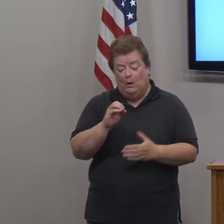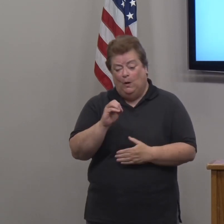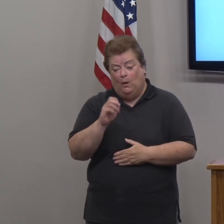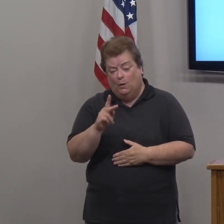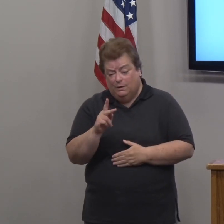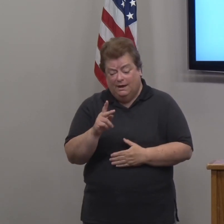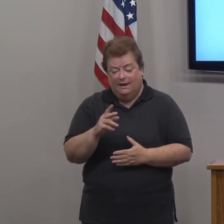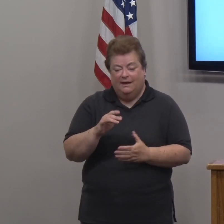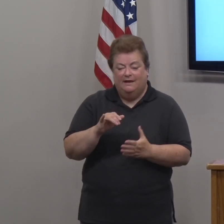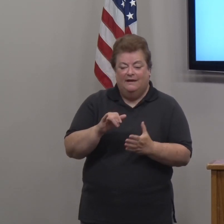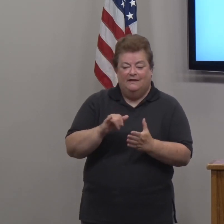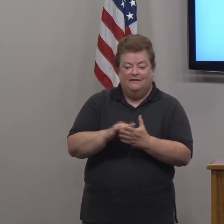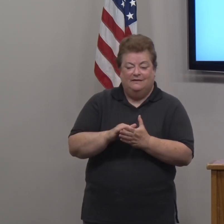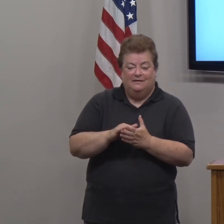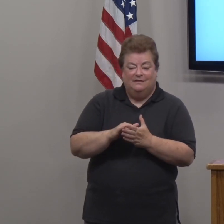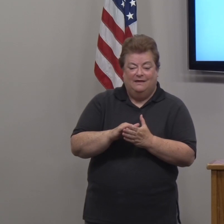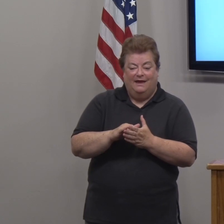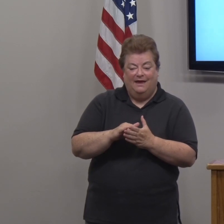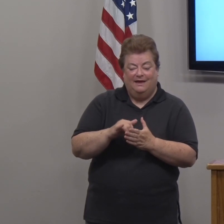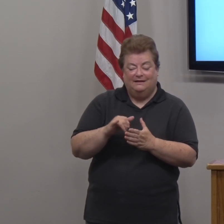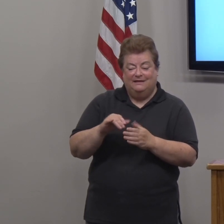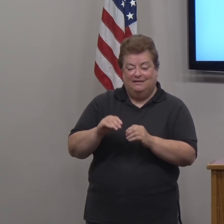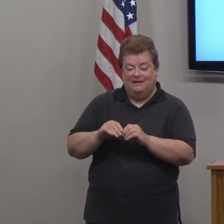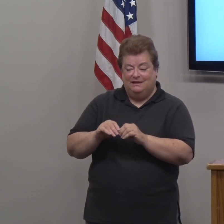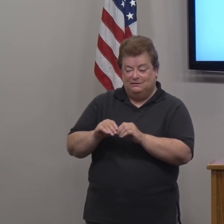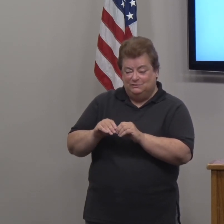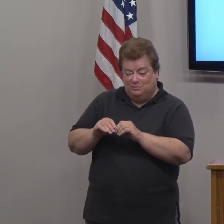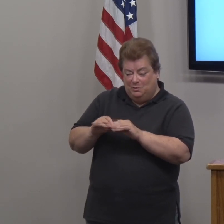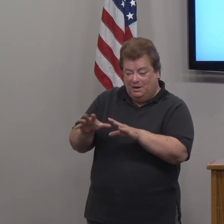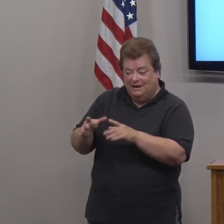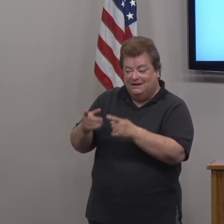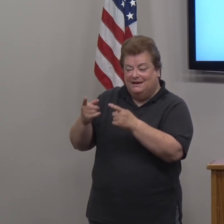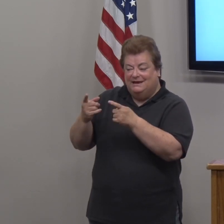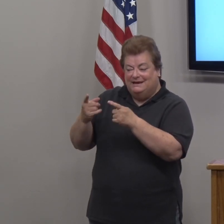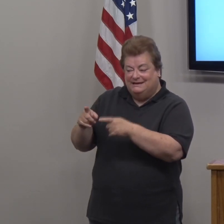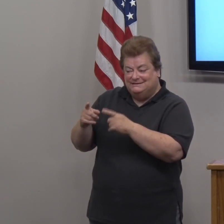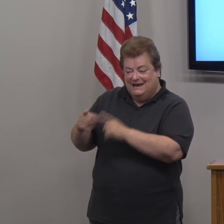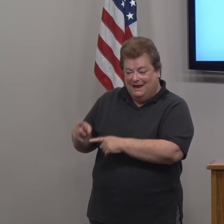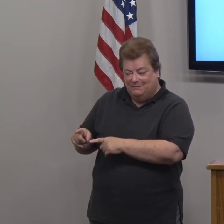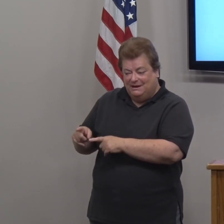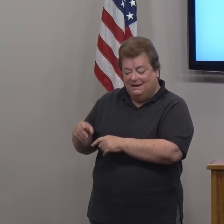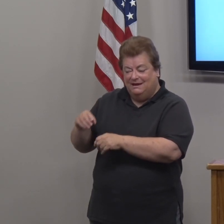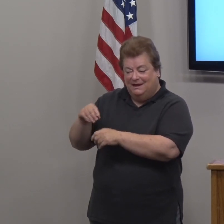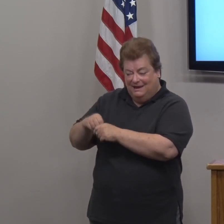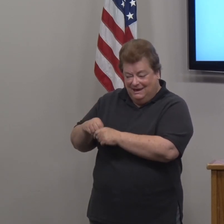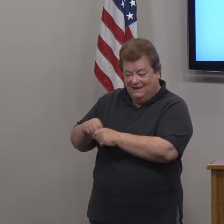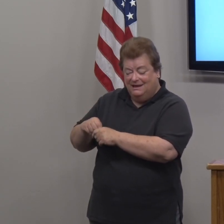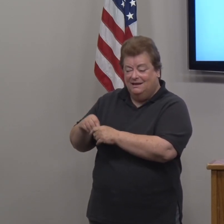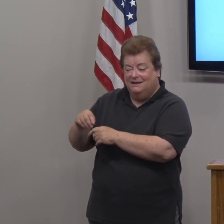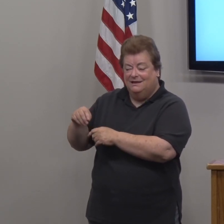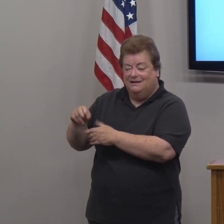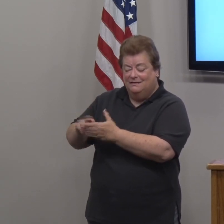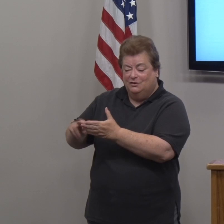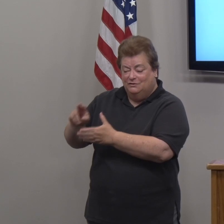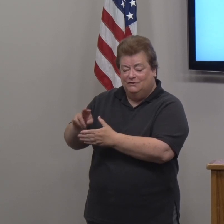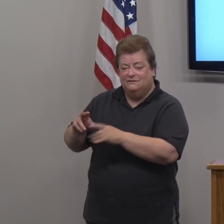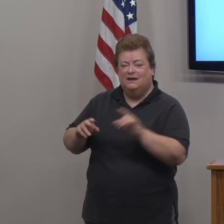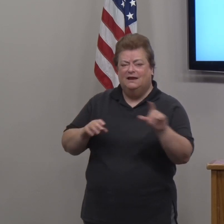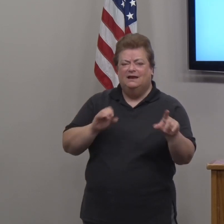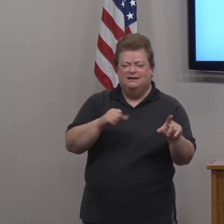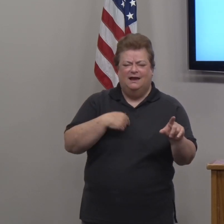spread doesn't seem to be occurring within classroom settings at LPS or at colleges? Yeah, I appreciate that